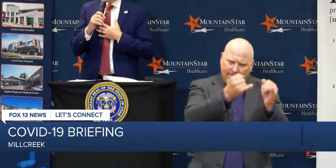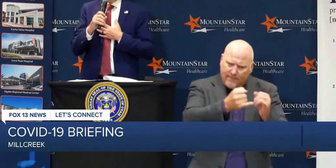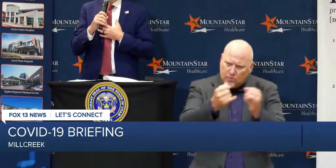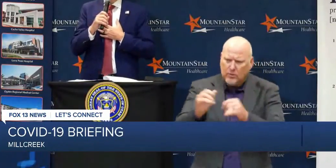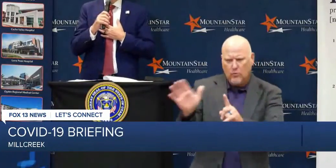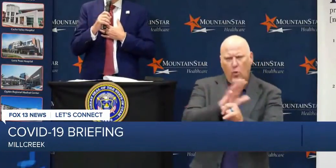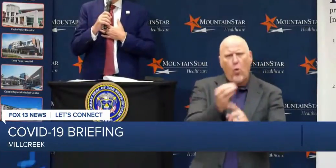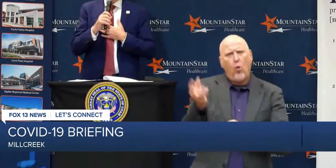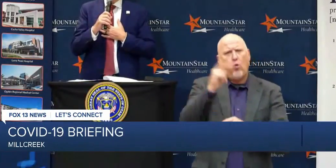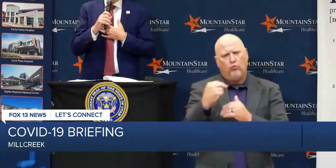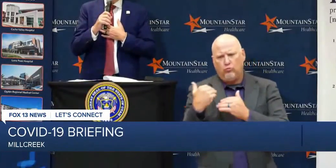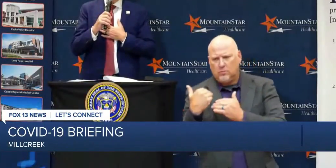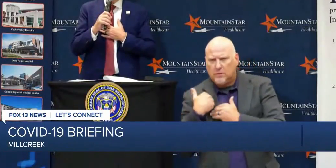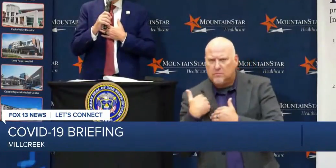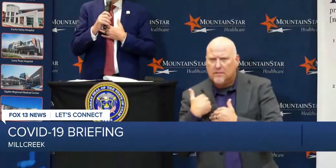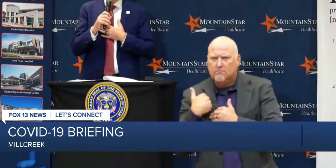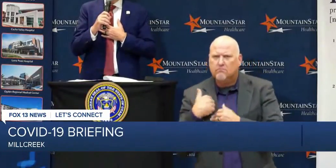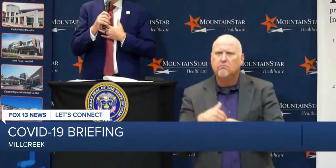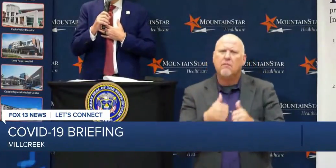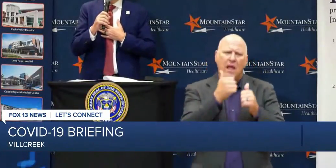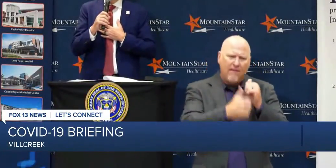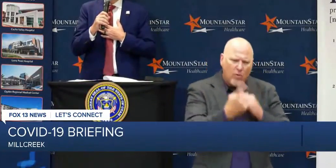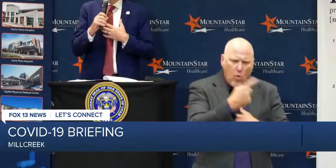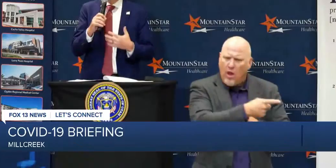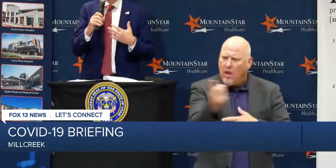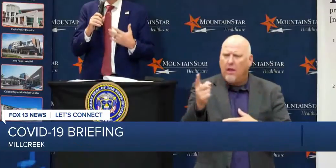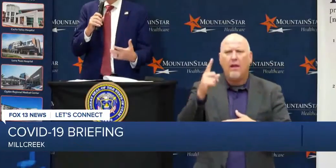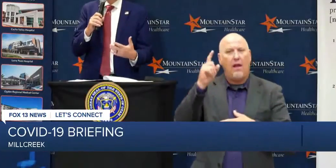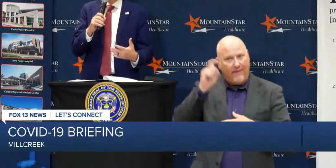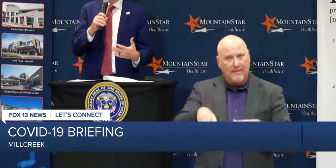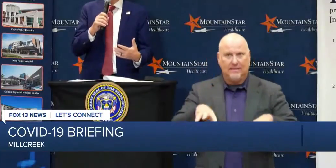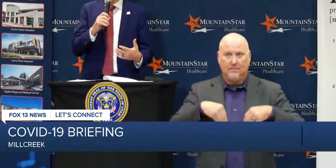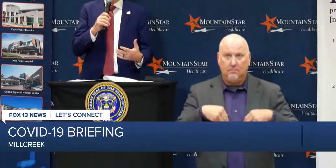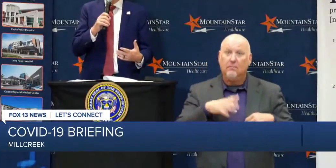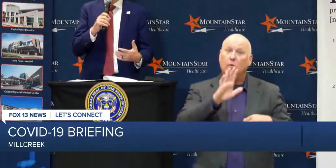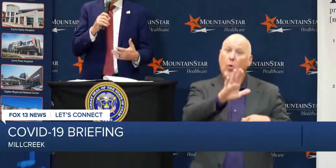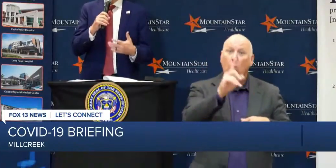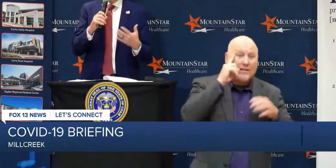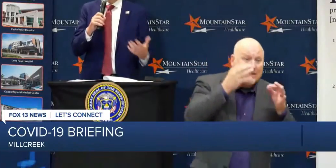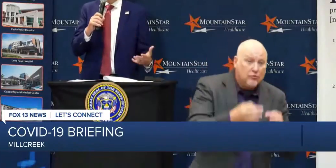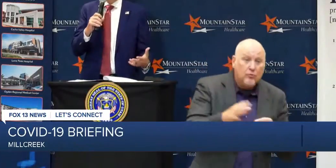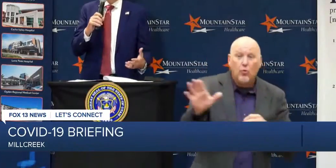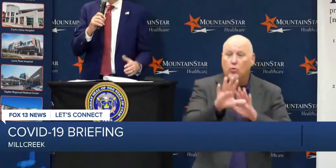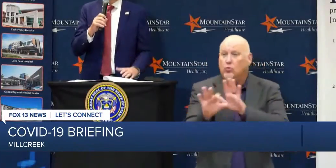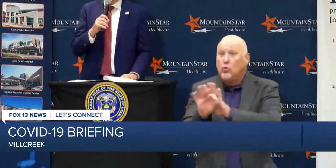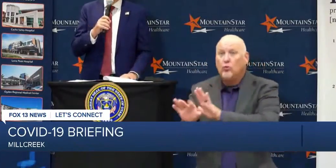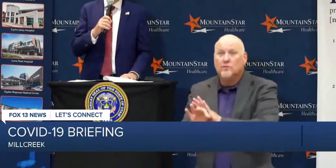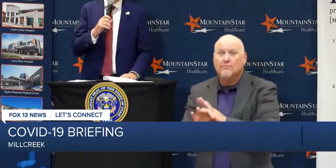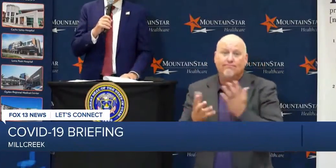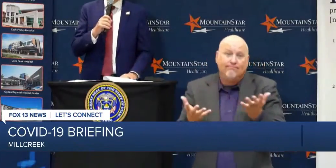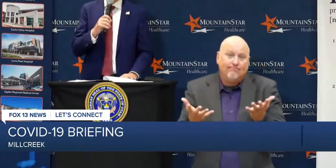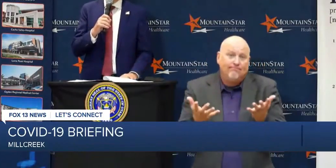consequences. And if you choose not to get the vaccine, then